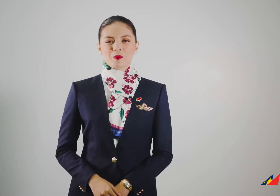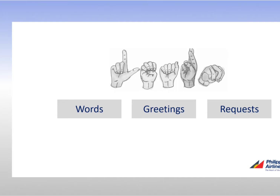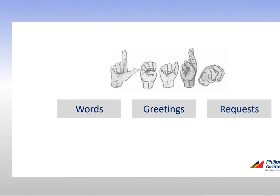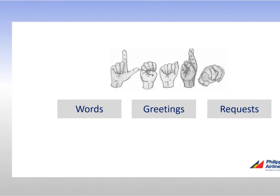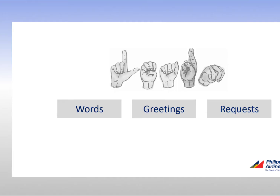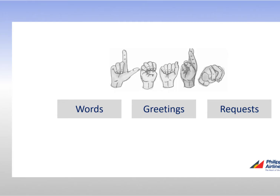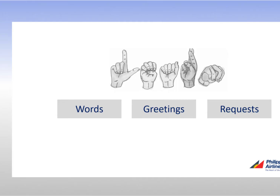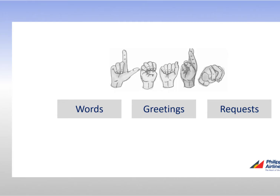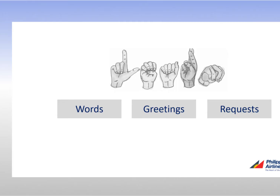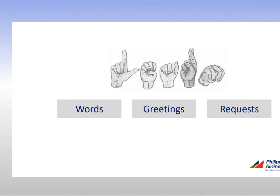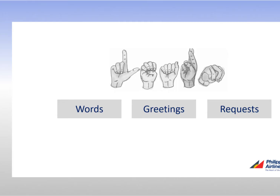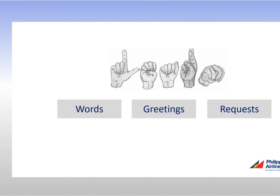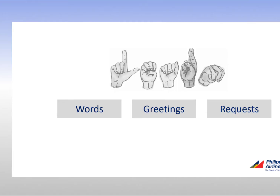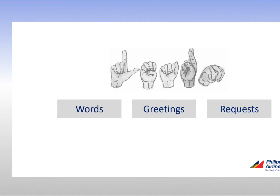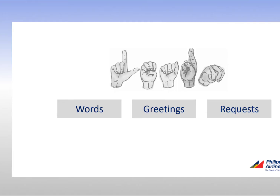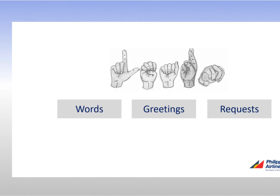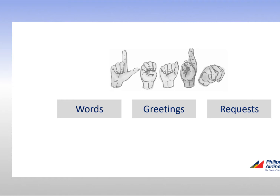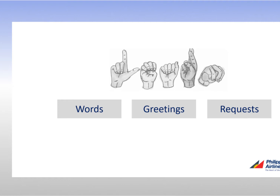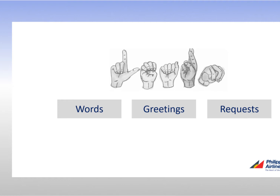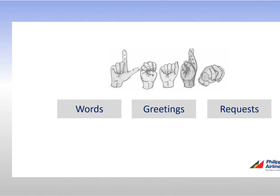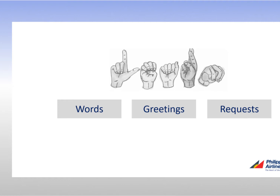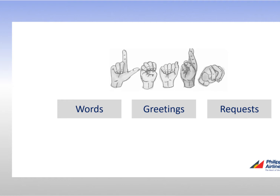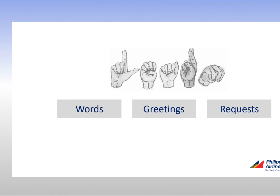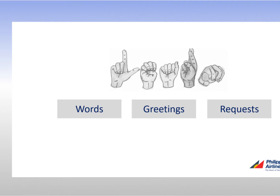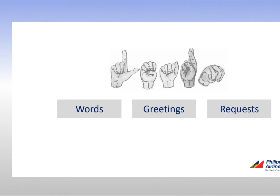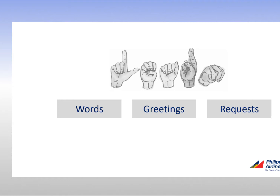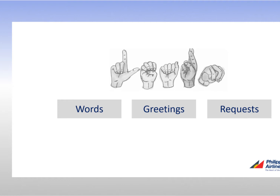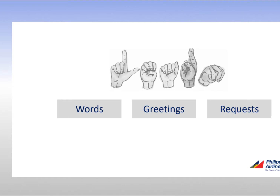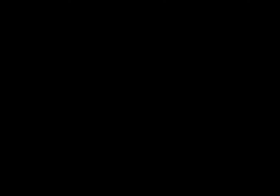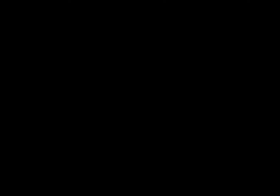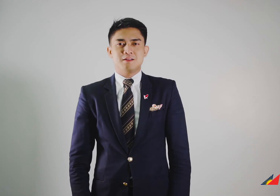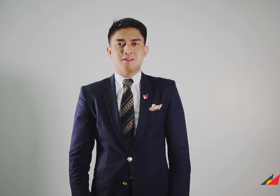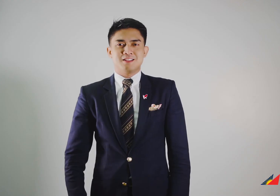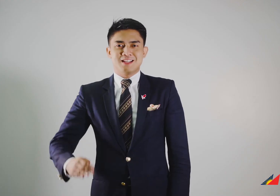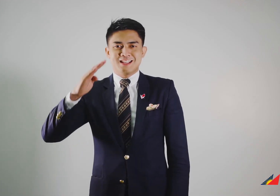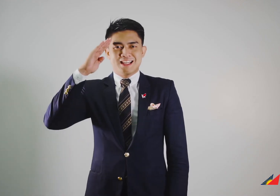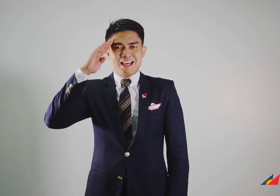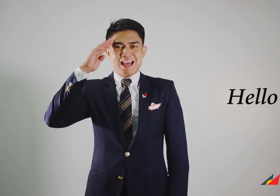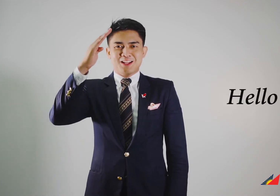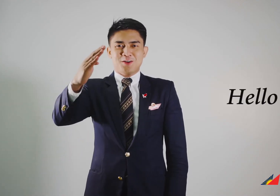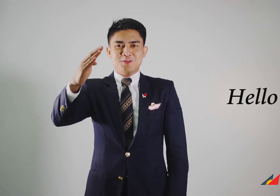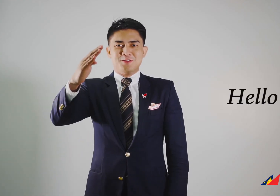Now it's time to learn more about words, greetings, and requests. Hello.